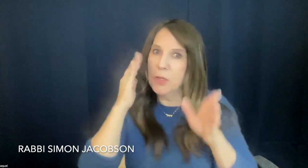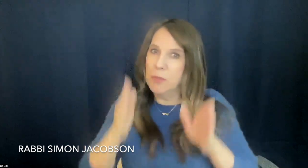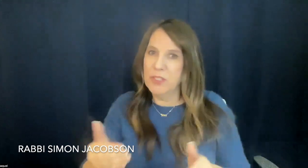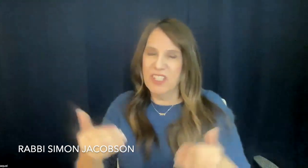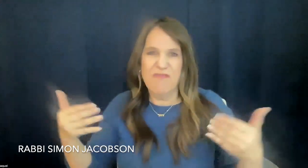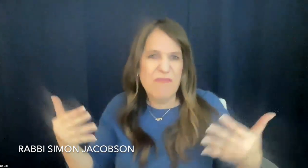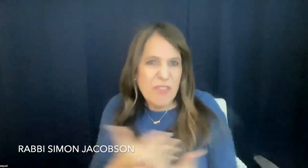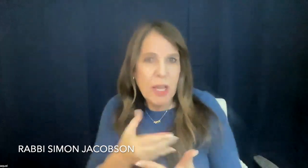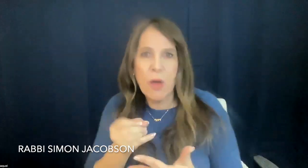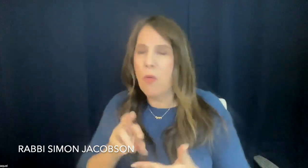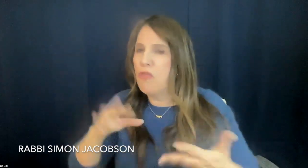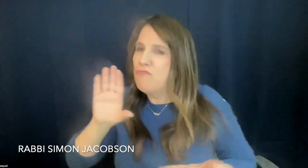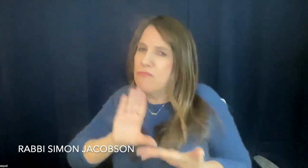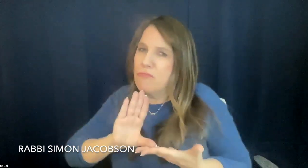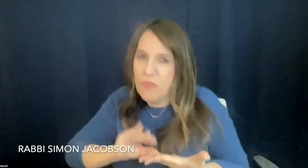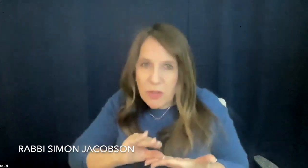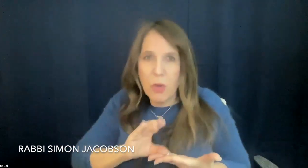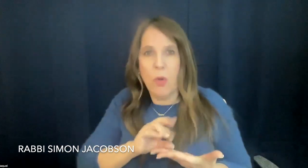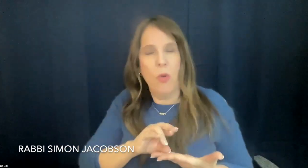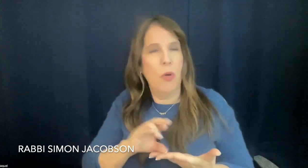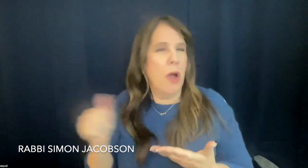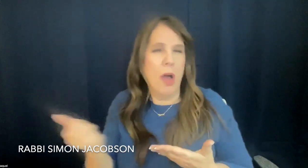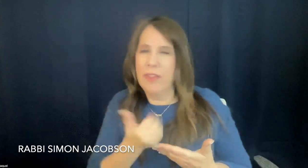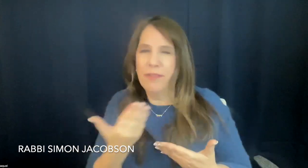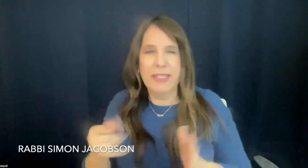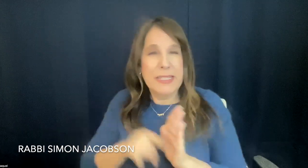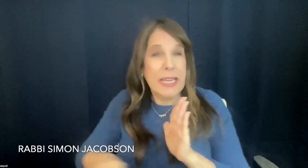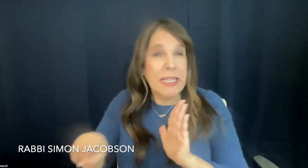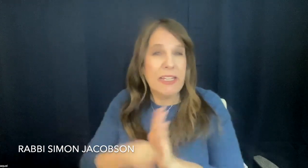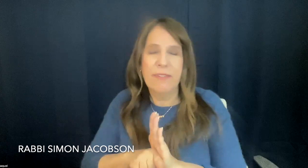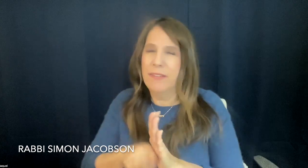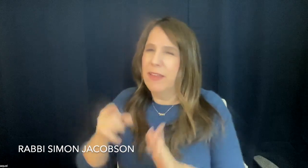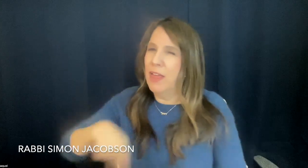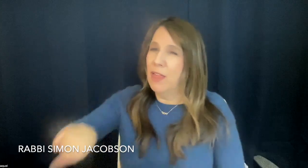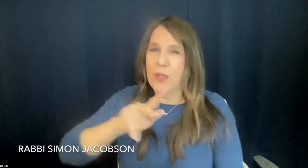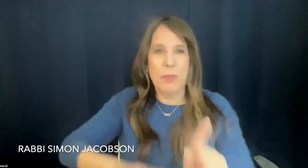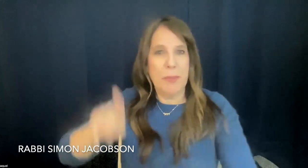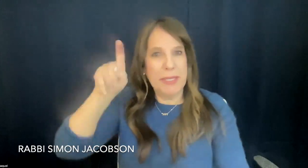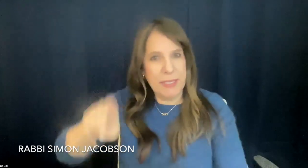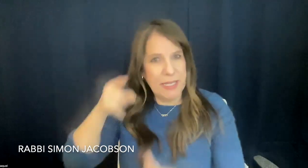forces that in some way impede your progress need a mission more than anybody else.